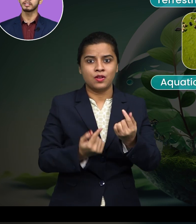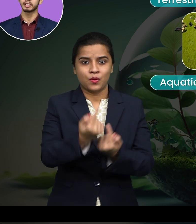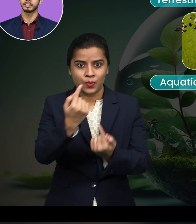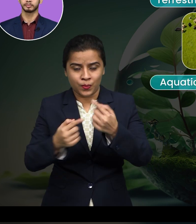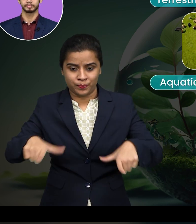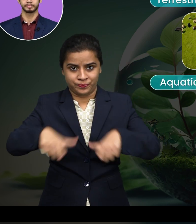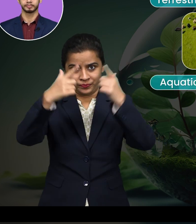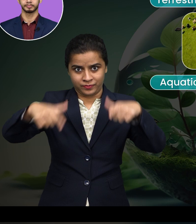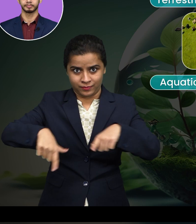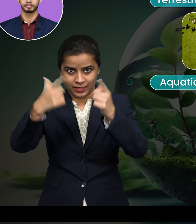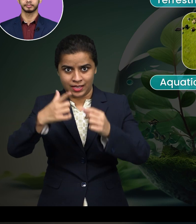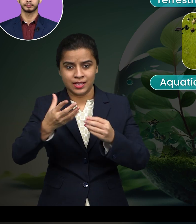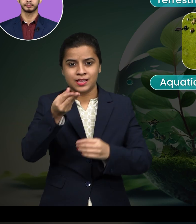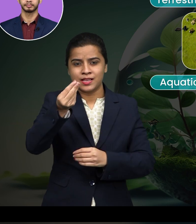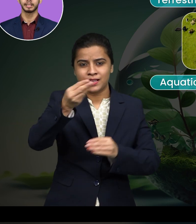aquatic,